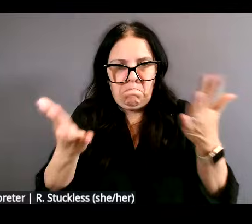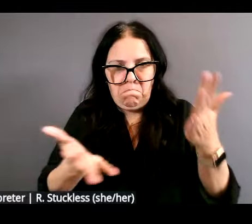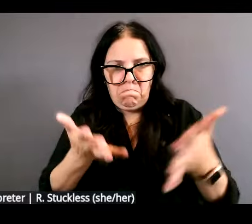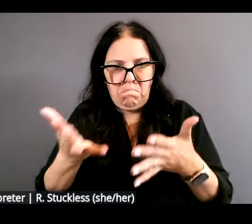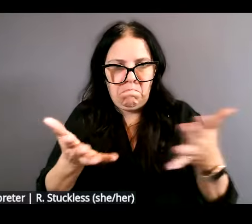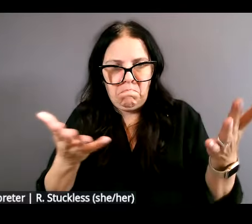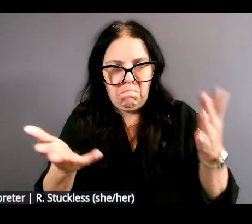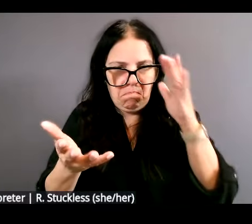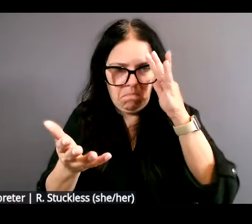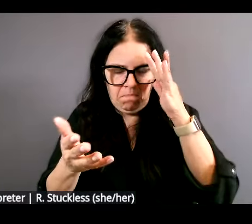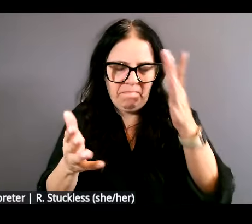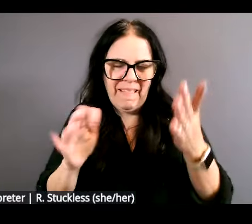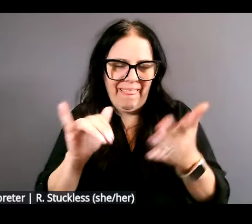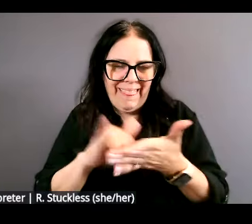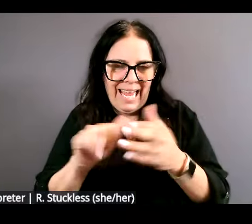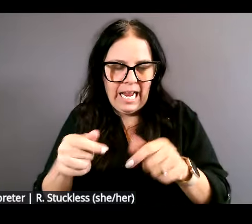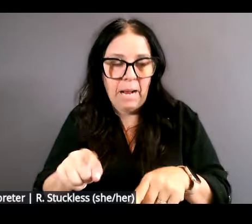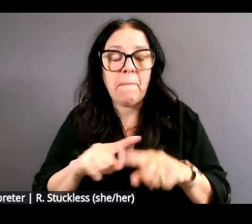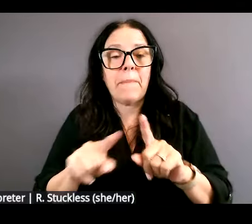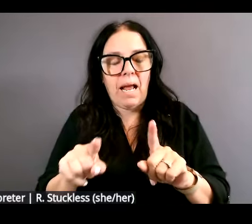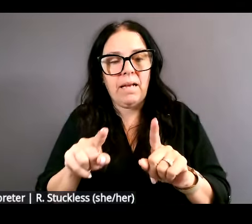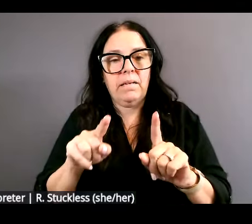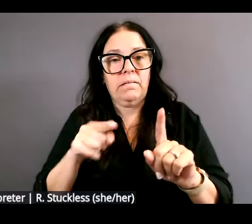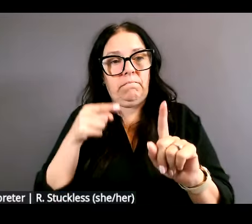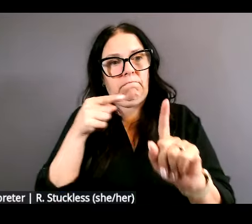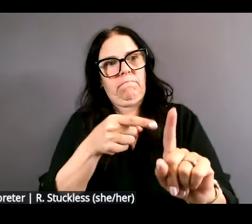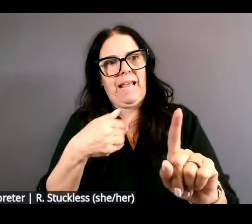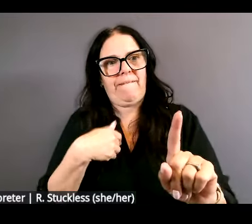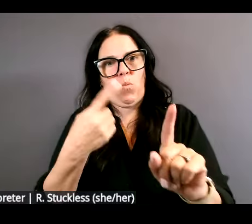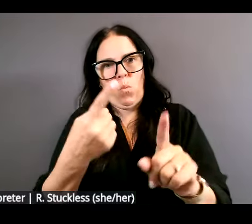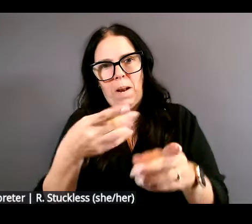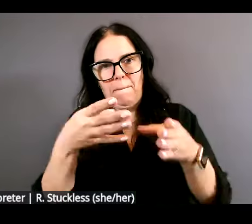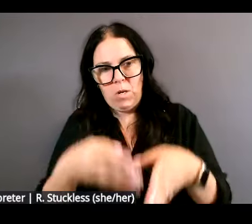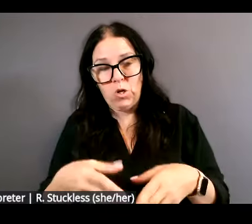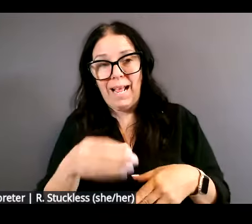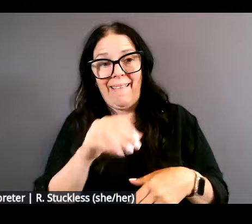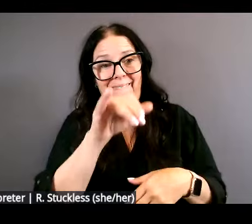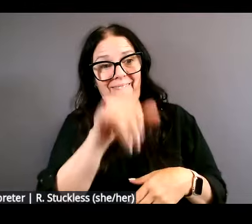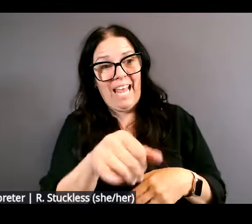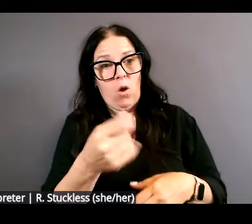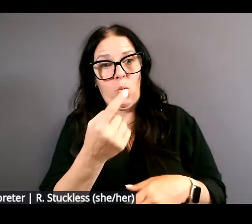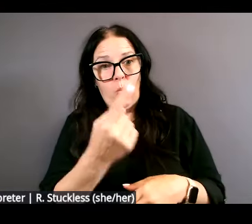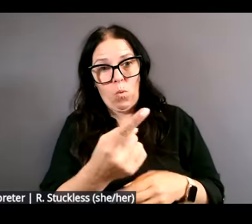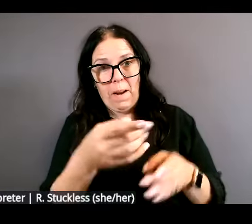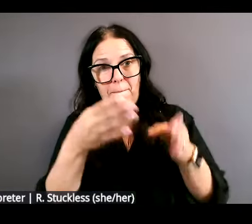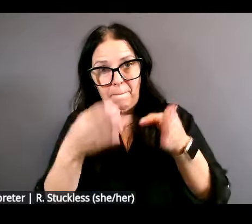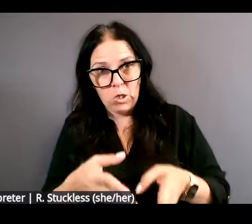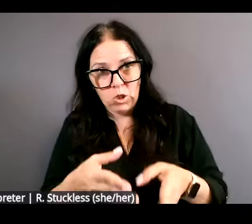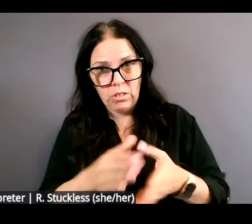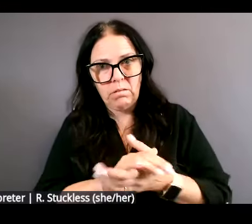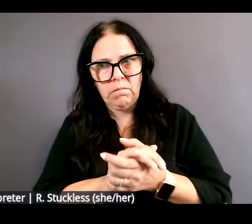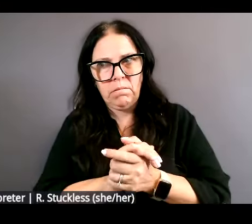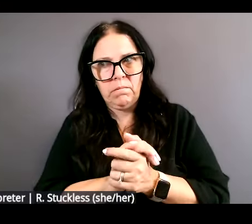we have one individual. And that one individual, we're pretty certain